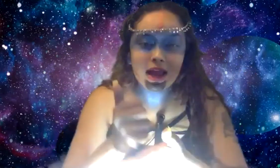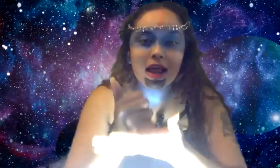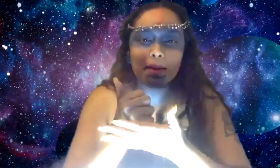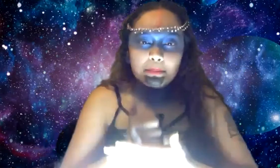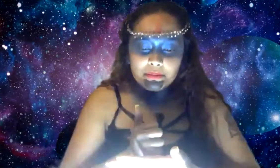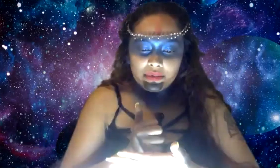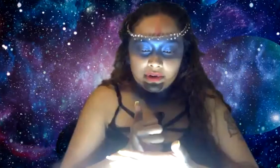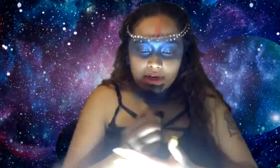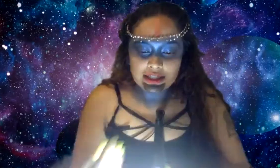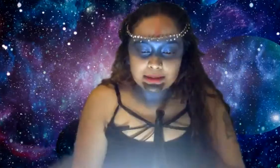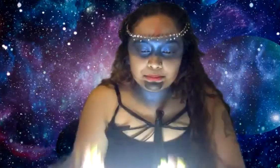This was a galaxy stone.